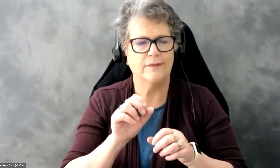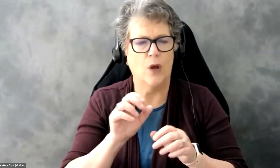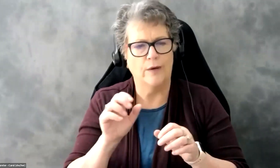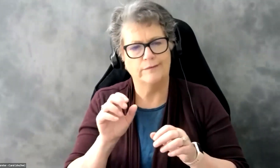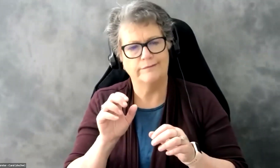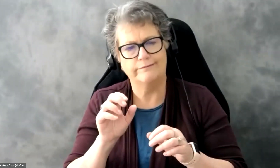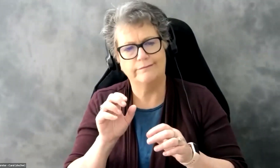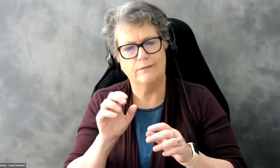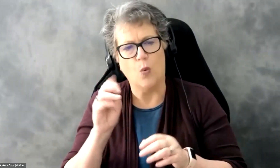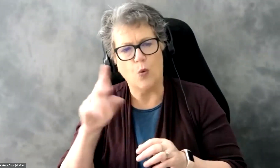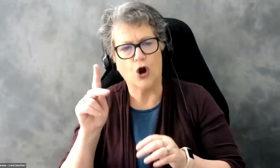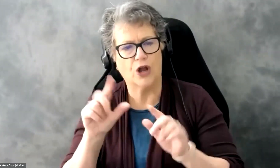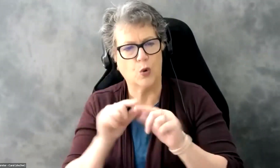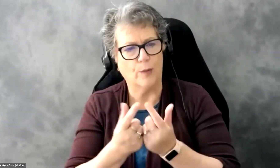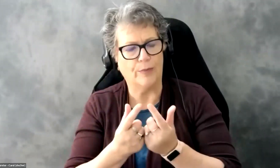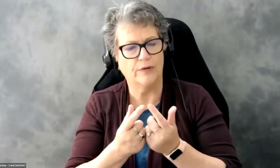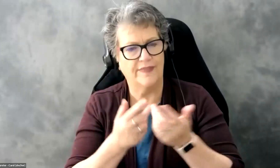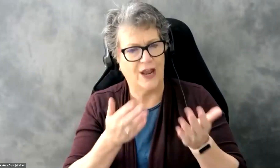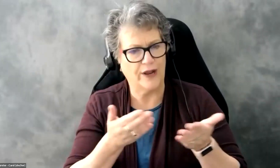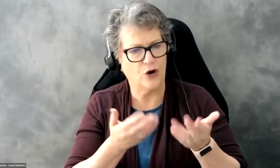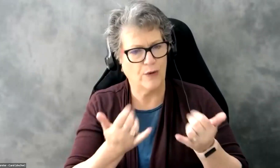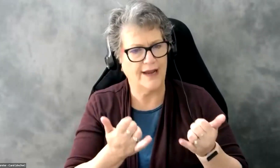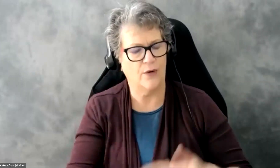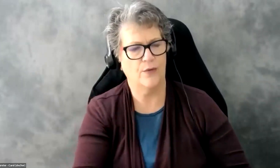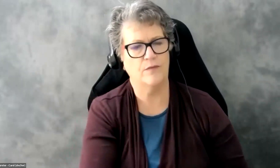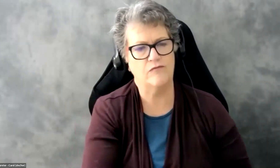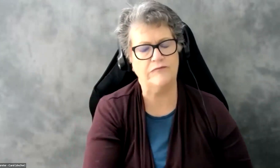of the GDS employment work group that are on right now?